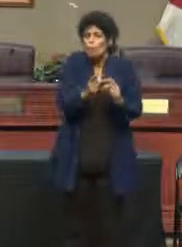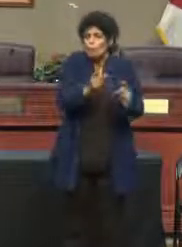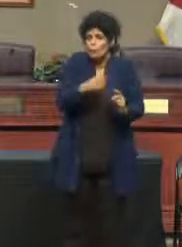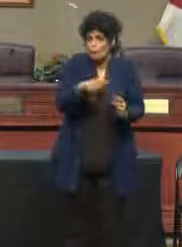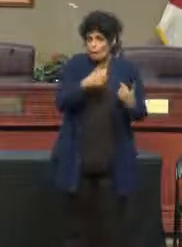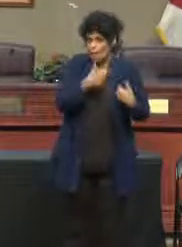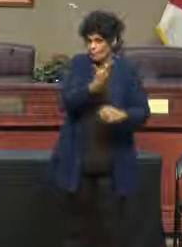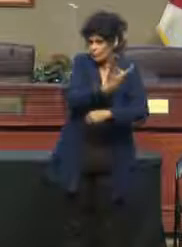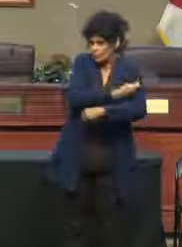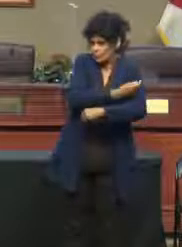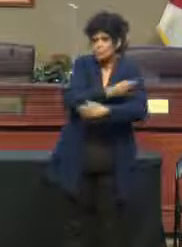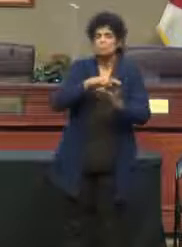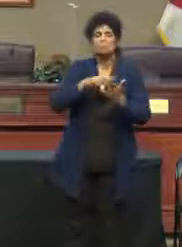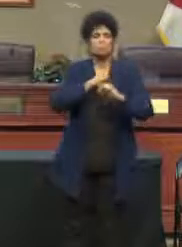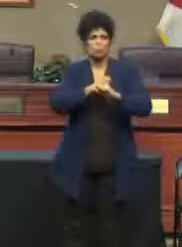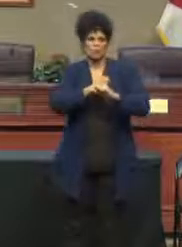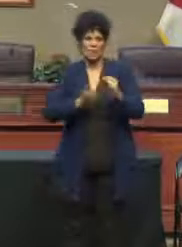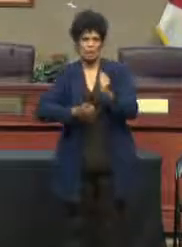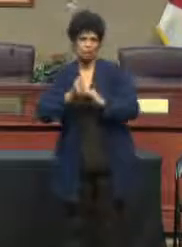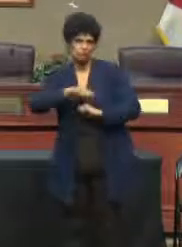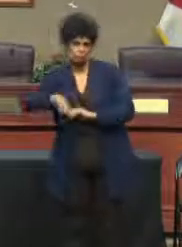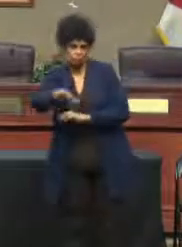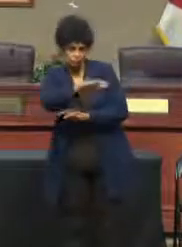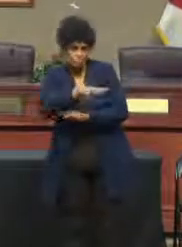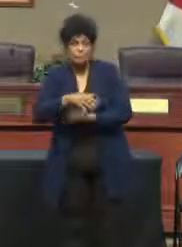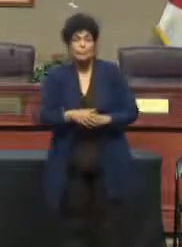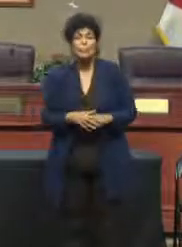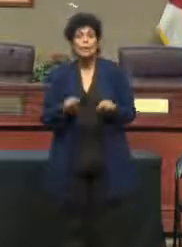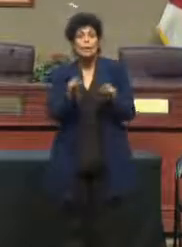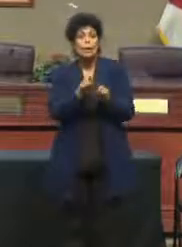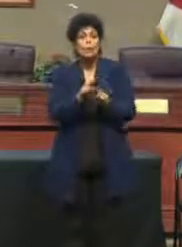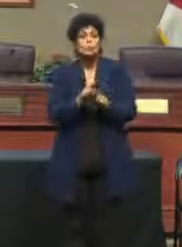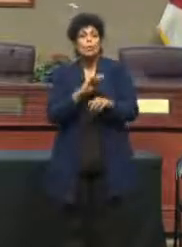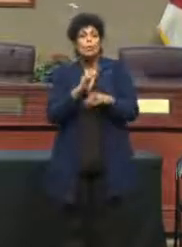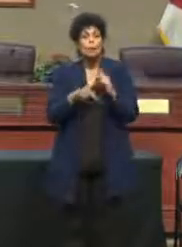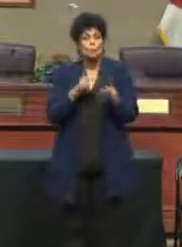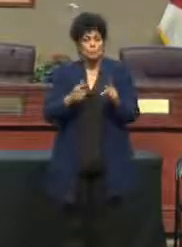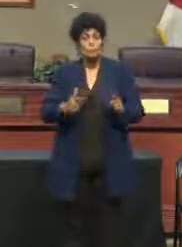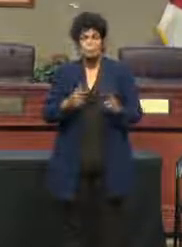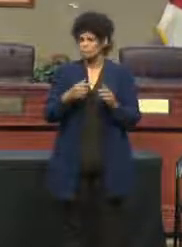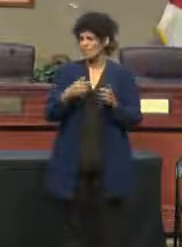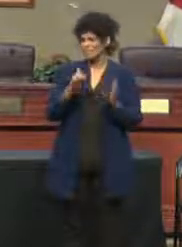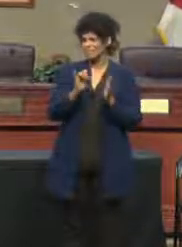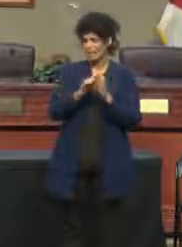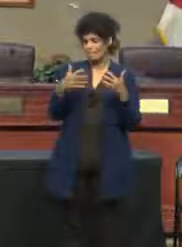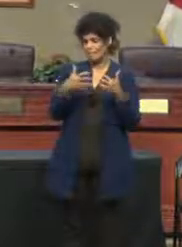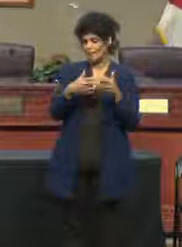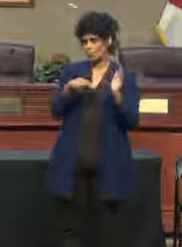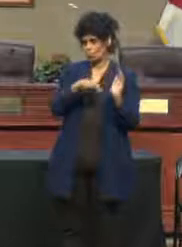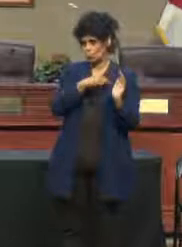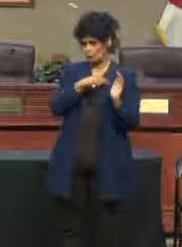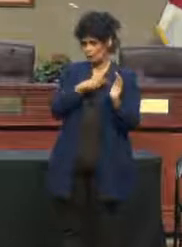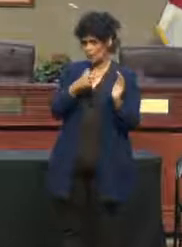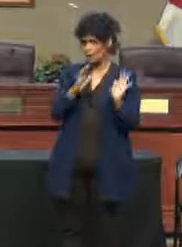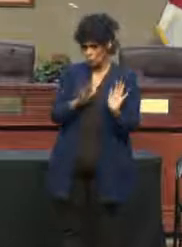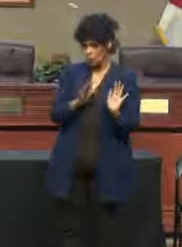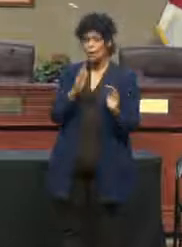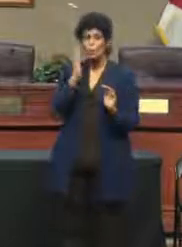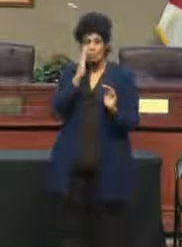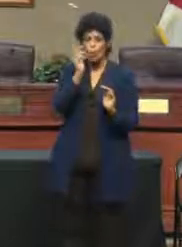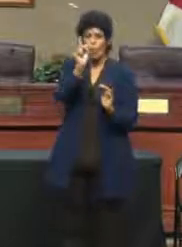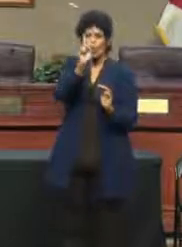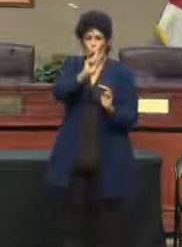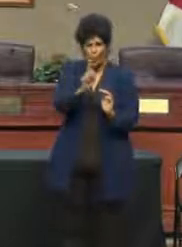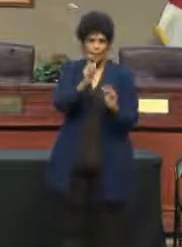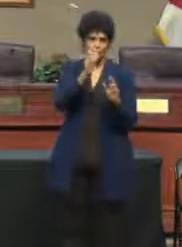to ensure all qualified residents know about the many places to get vaccinated within our community. Number three,